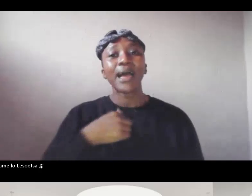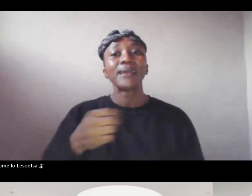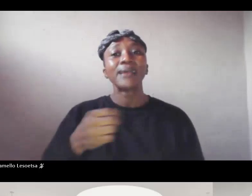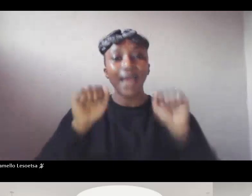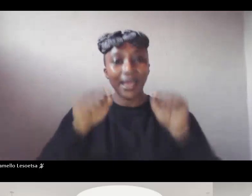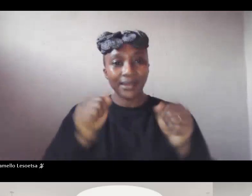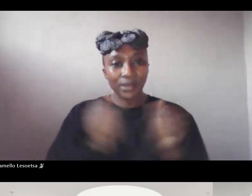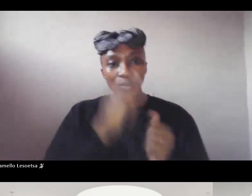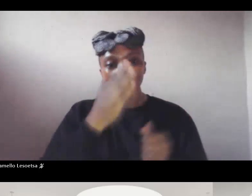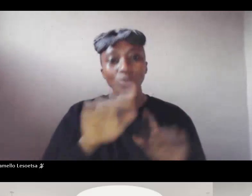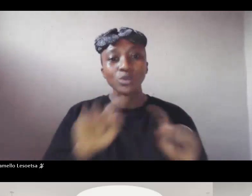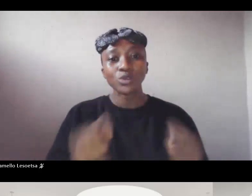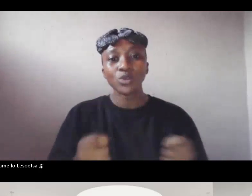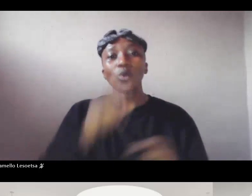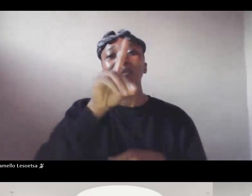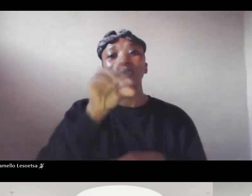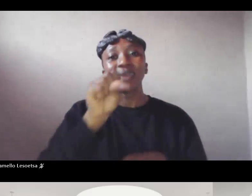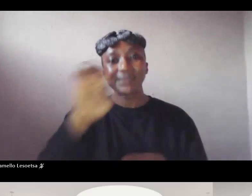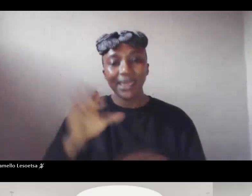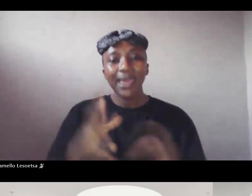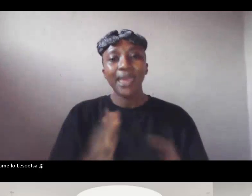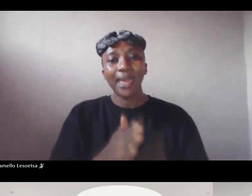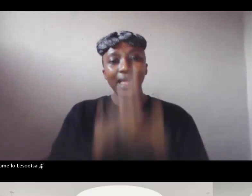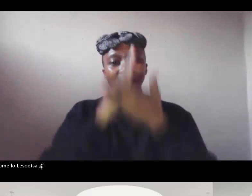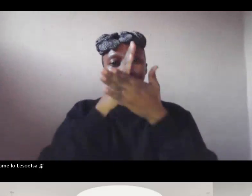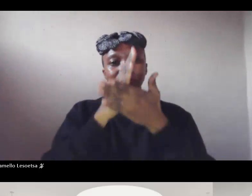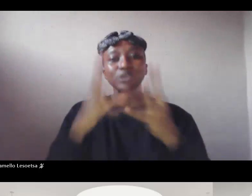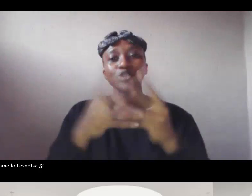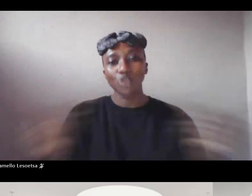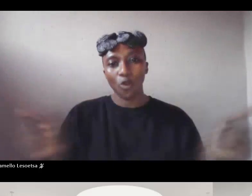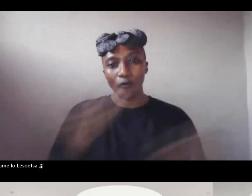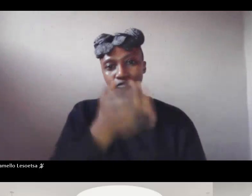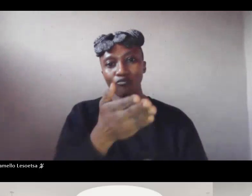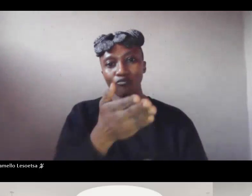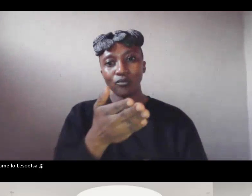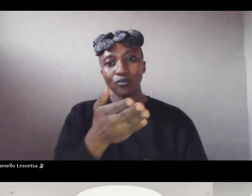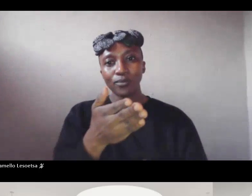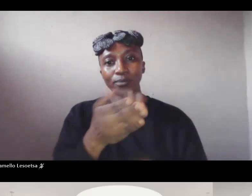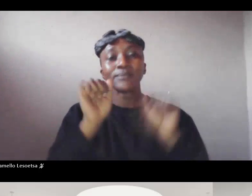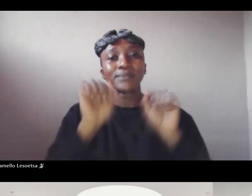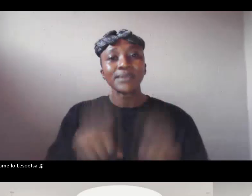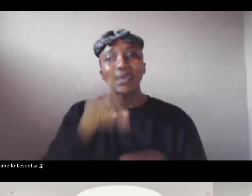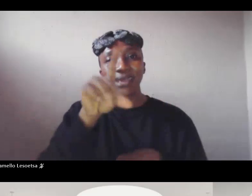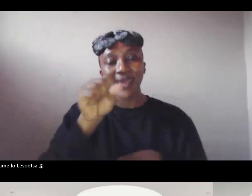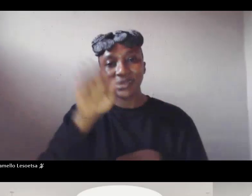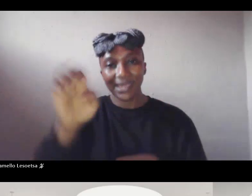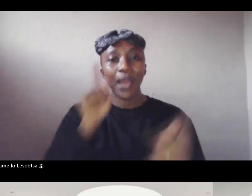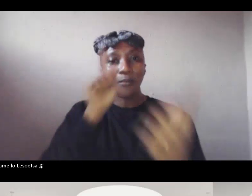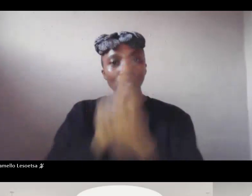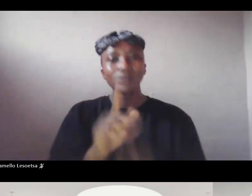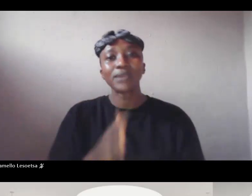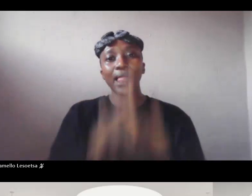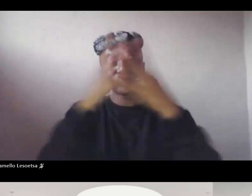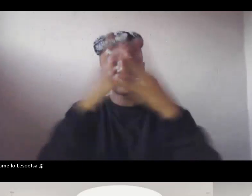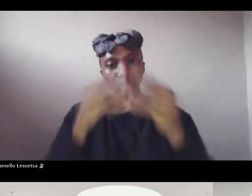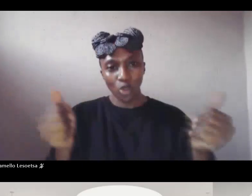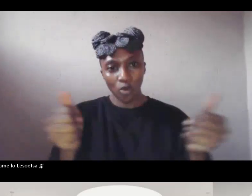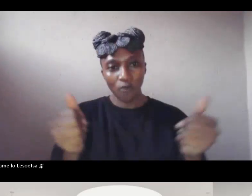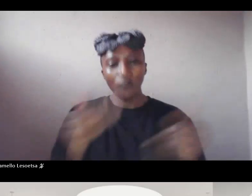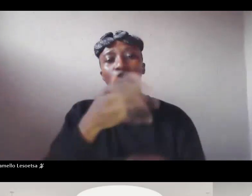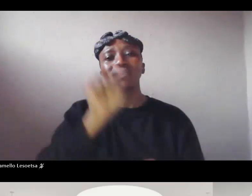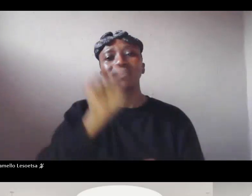Mm. So I'll put that hint again. That's what the DSC approach helps you solve. So you need to start looking into what is a